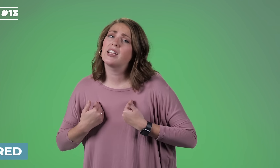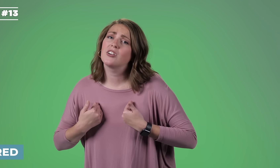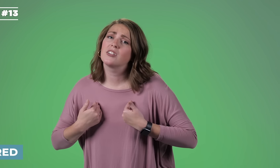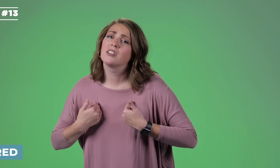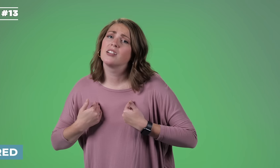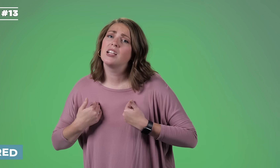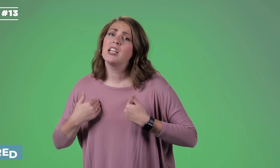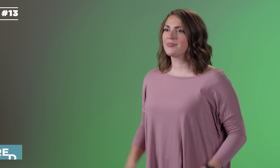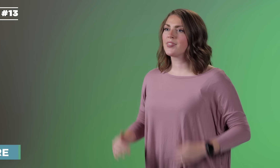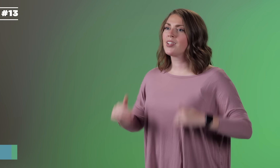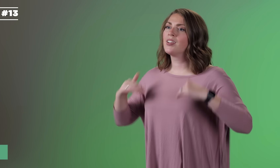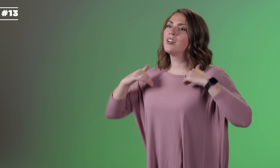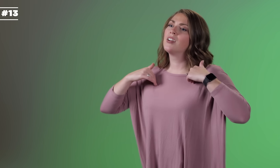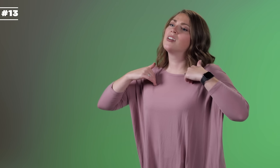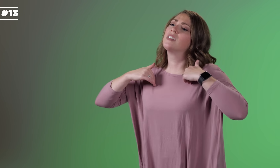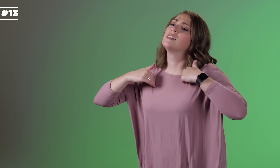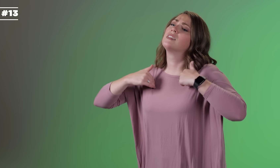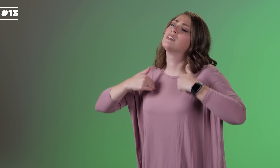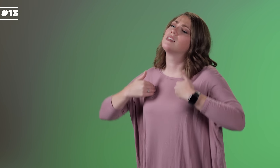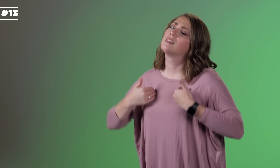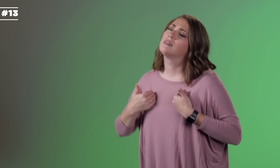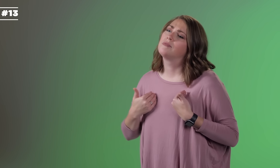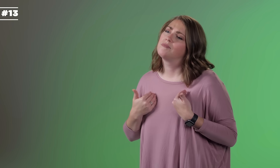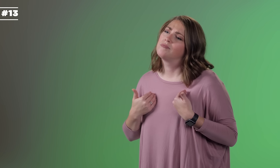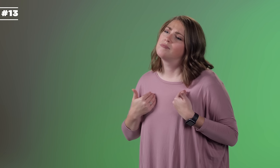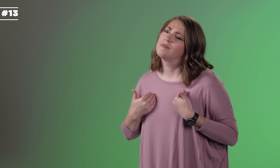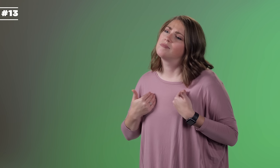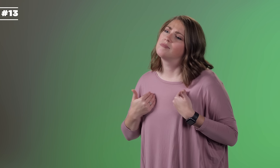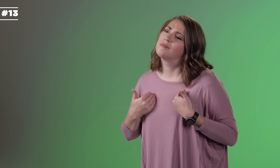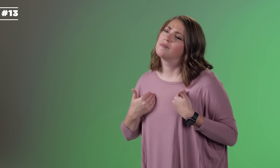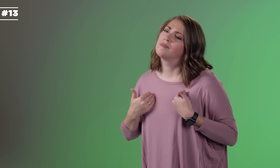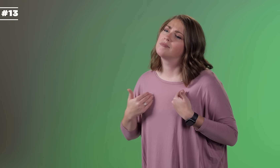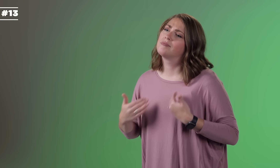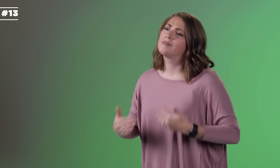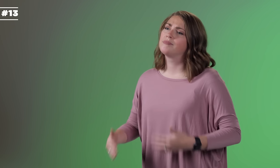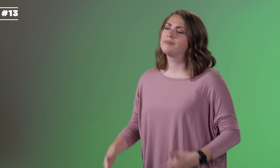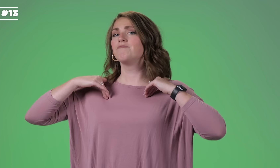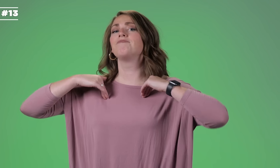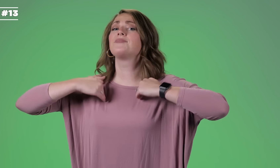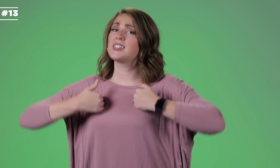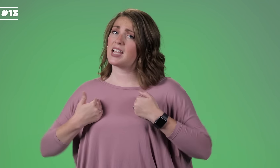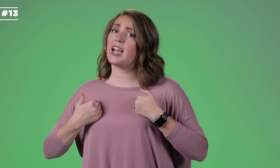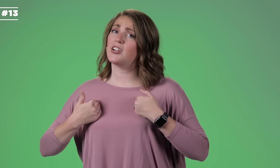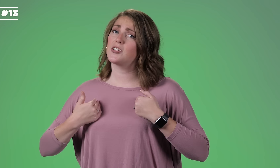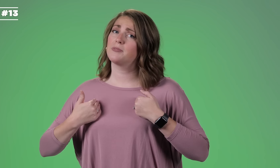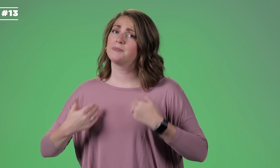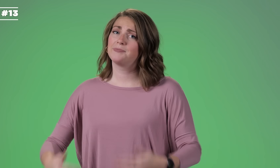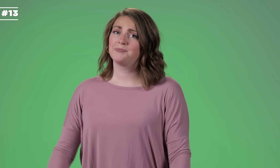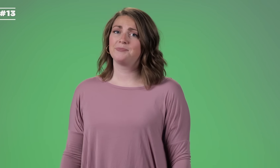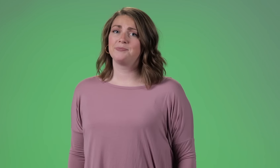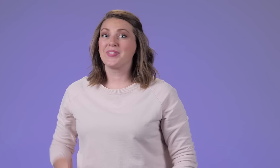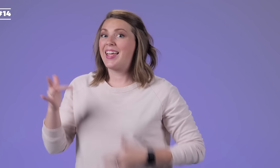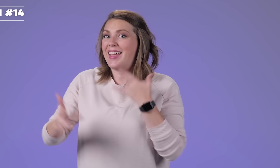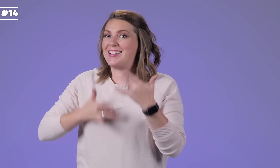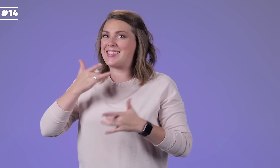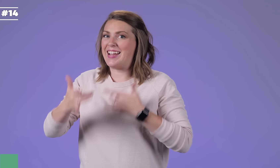Tired. It's showing your body slumped over when you're tired. Tired.